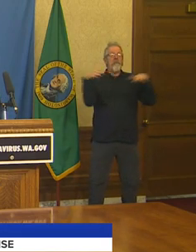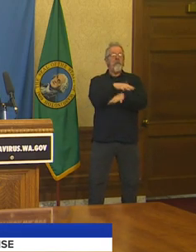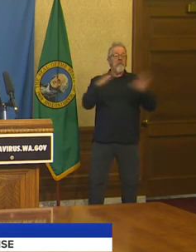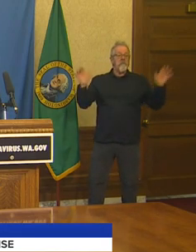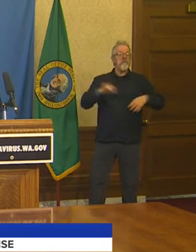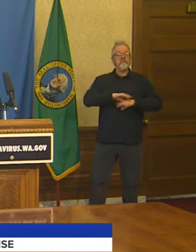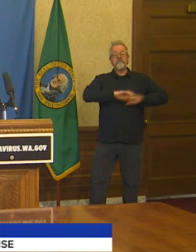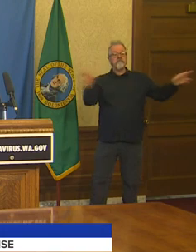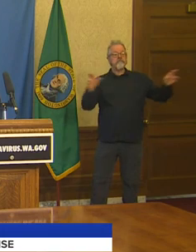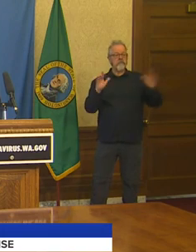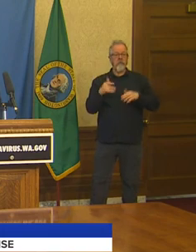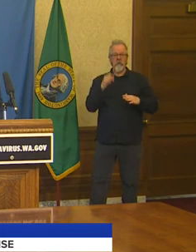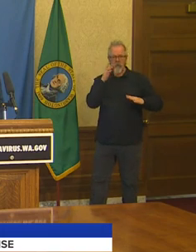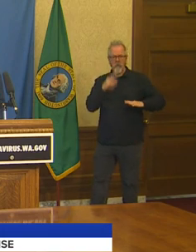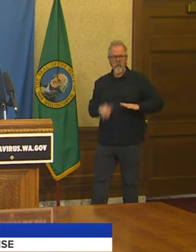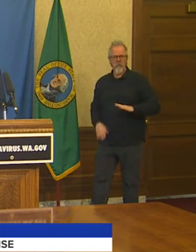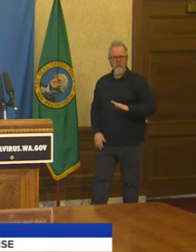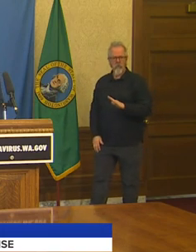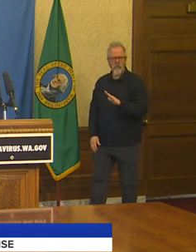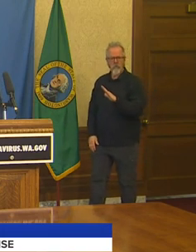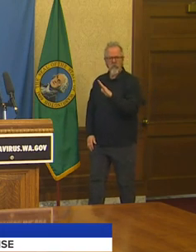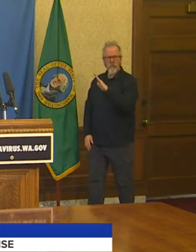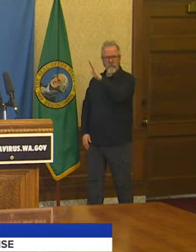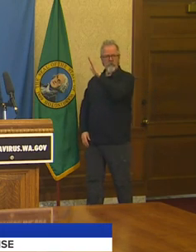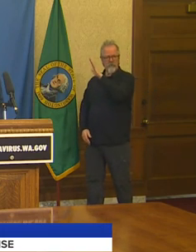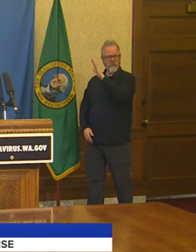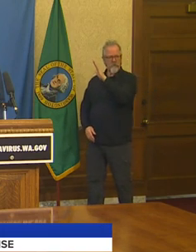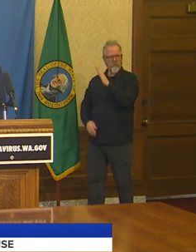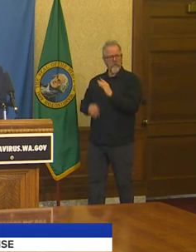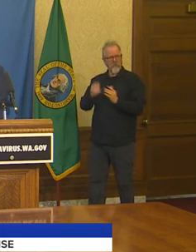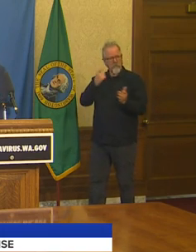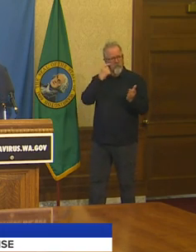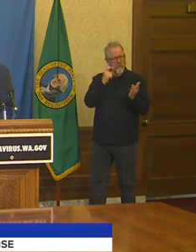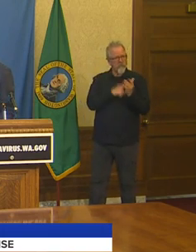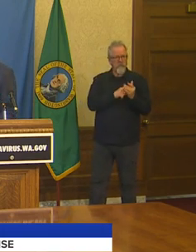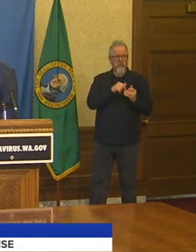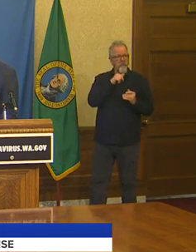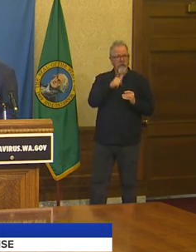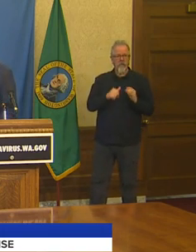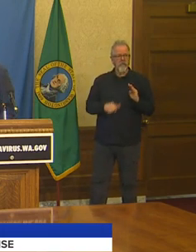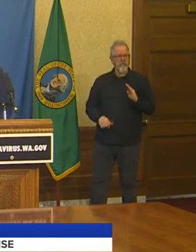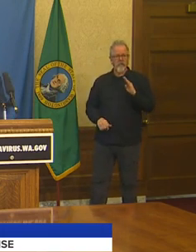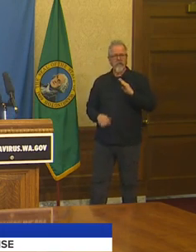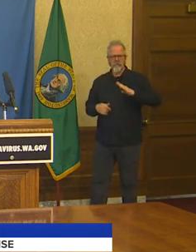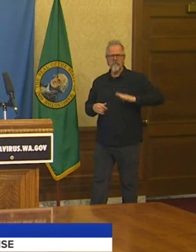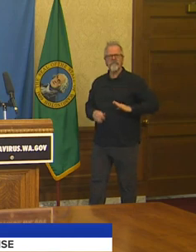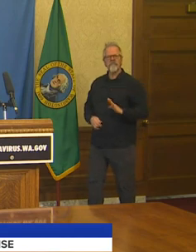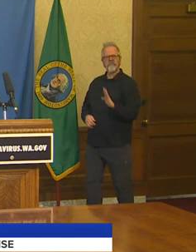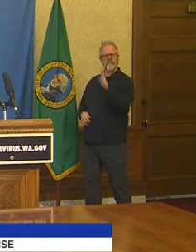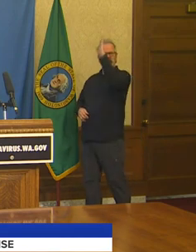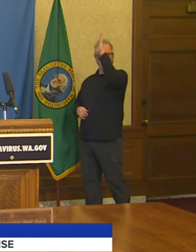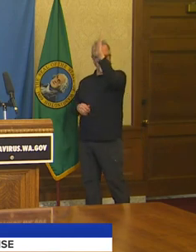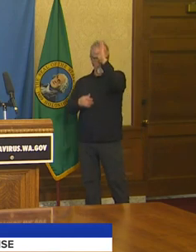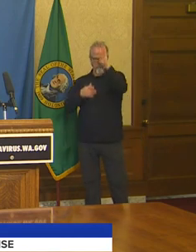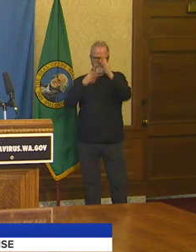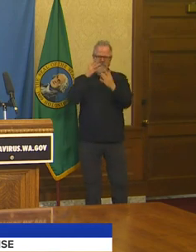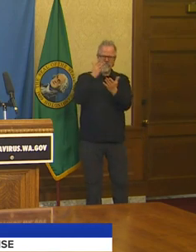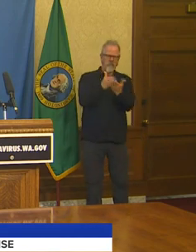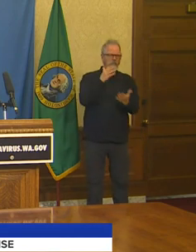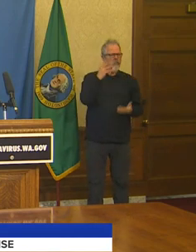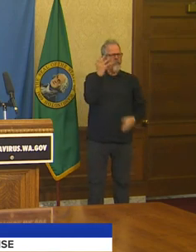rate of increase is demonstrated by the angle of attack, the angle of this gray line. You'll notice this is darn near as